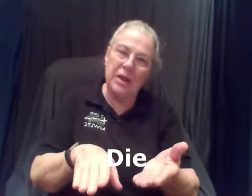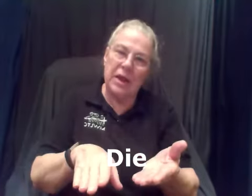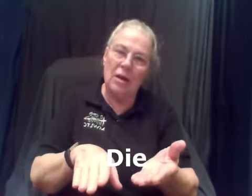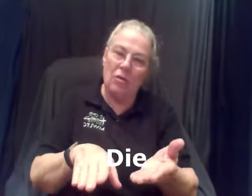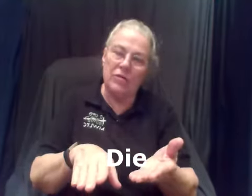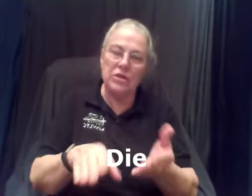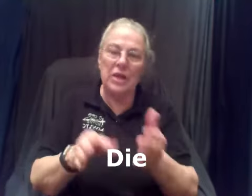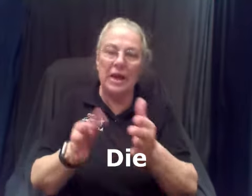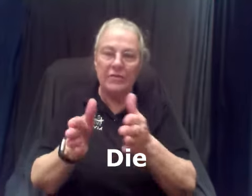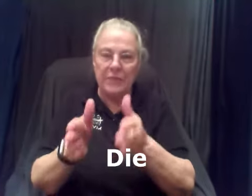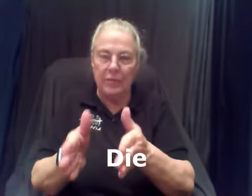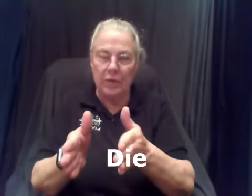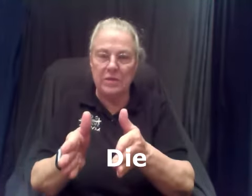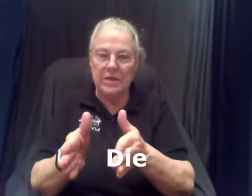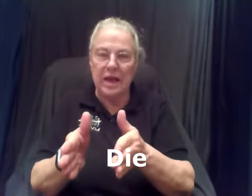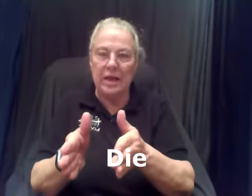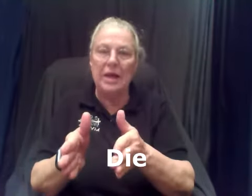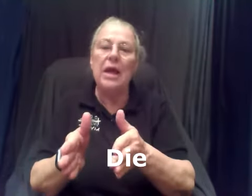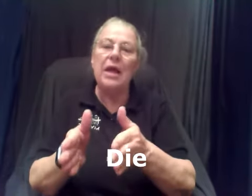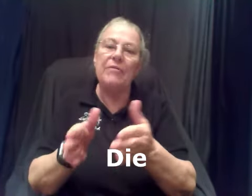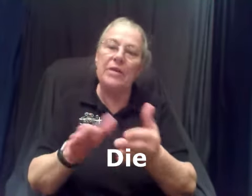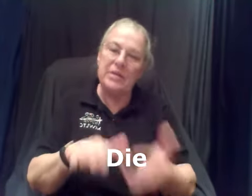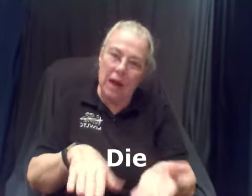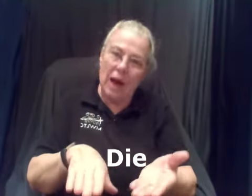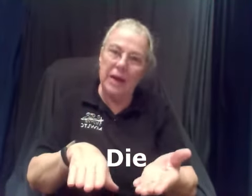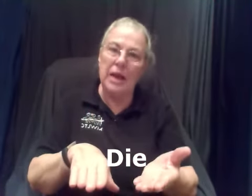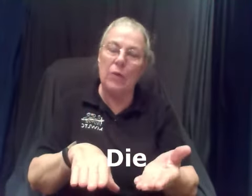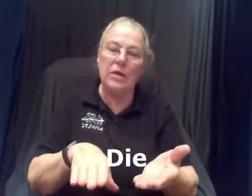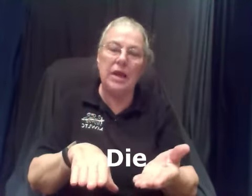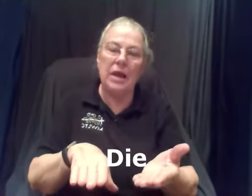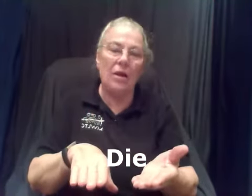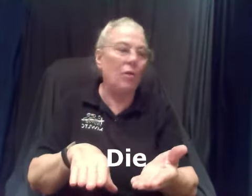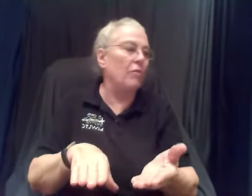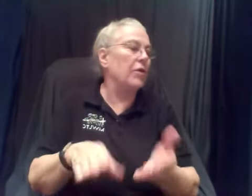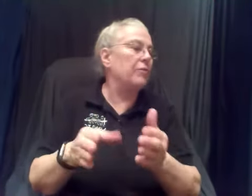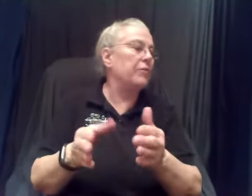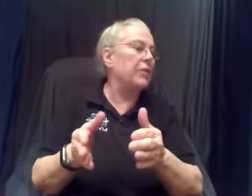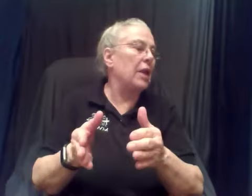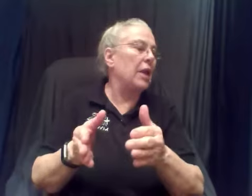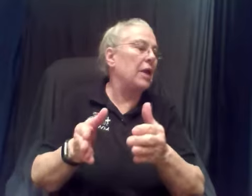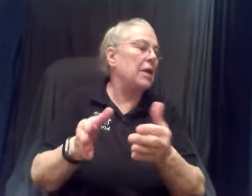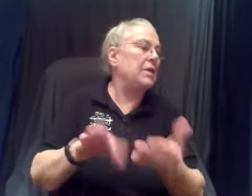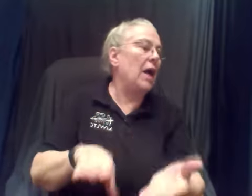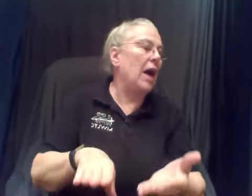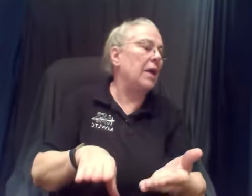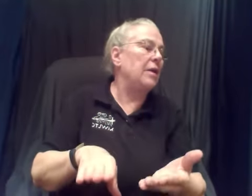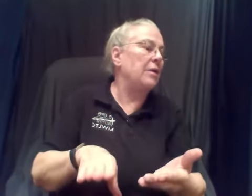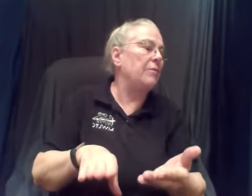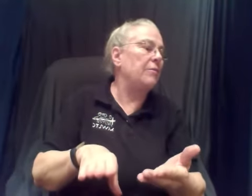over. Just like if something was standing, if it died, it would keel over. Died.